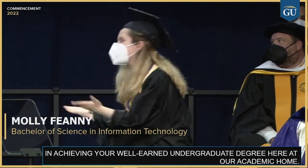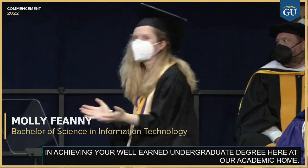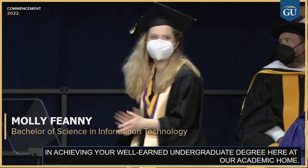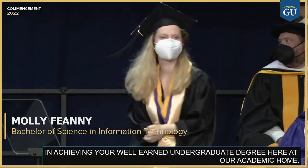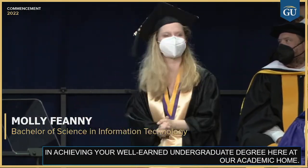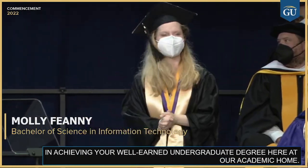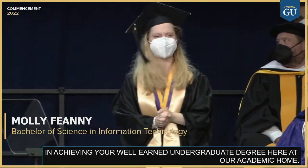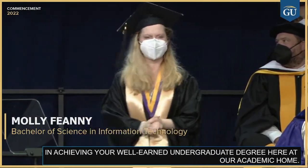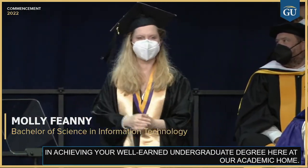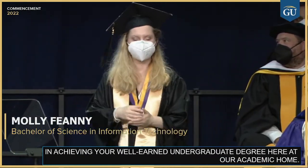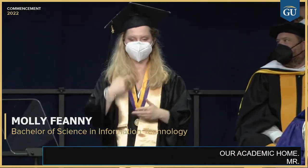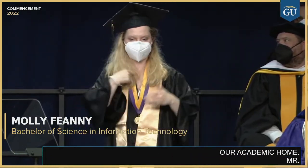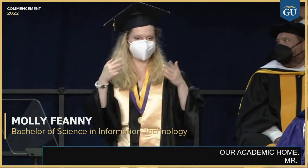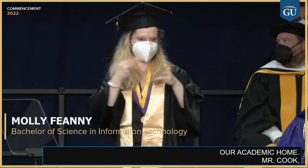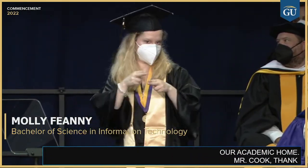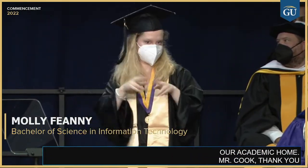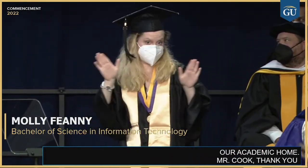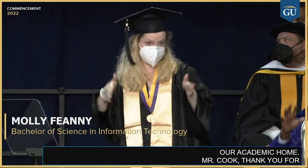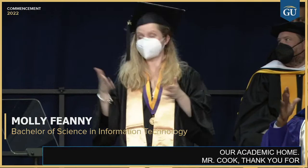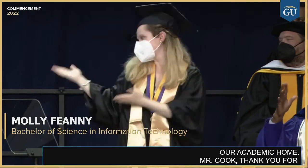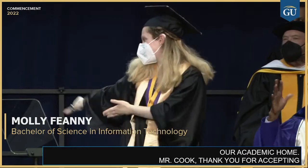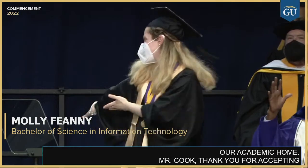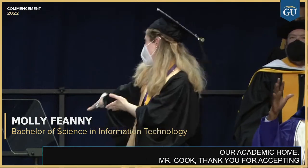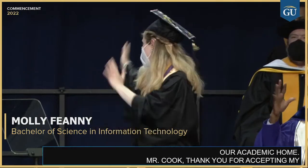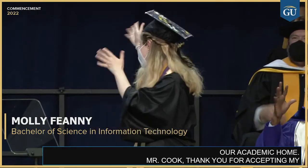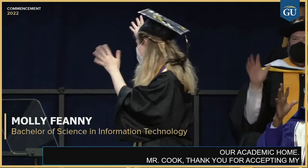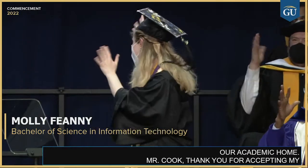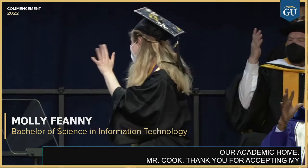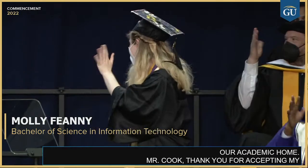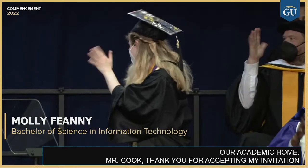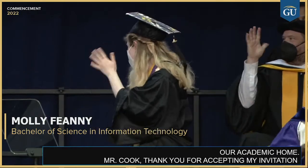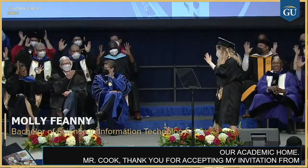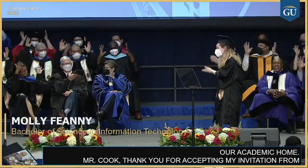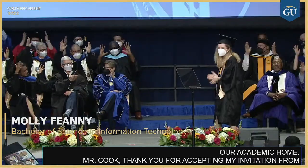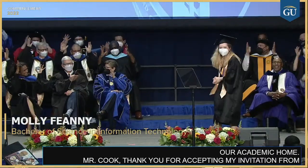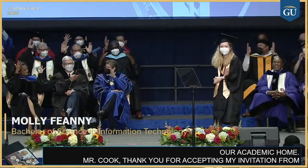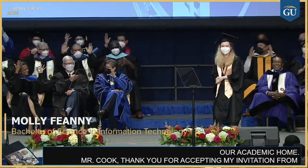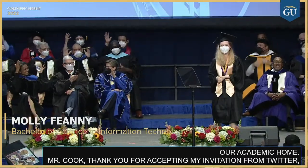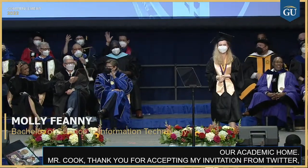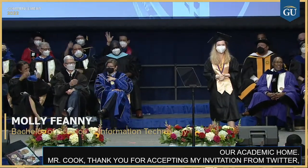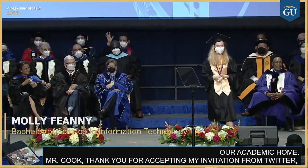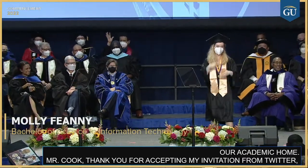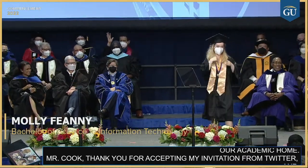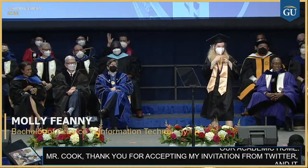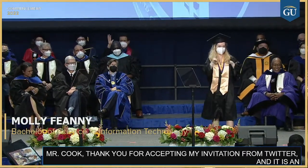invitation from Twitter, and it is an honor to have you here. Thank you, Mr. Cook.